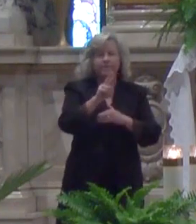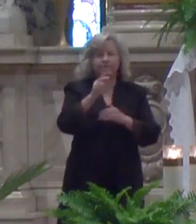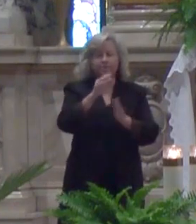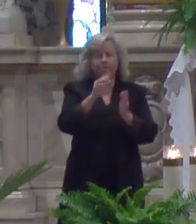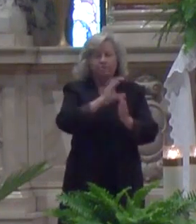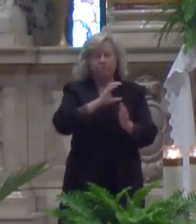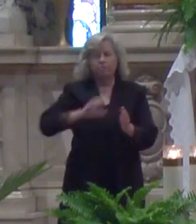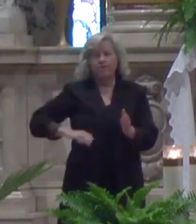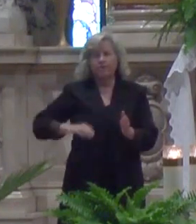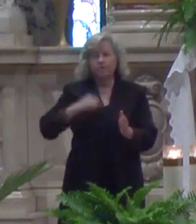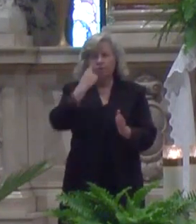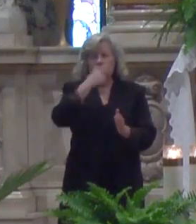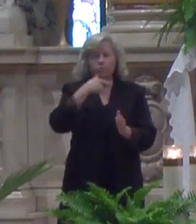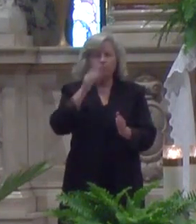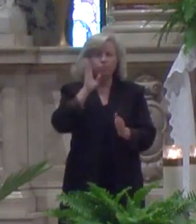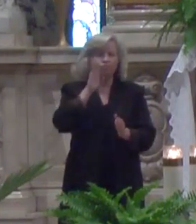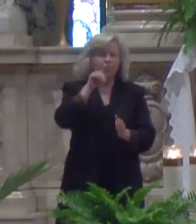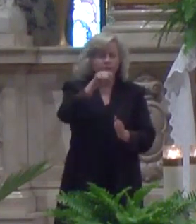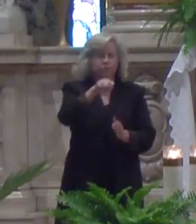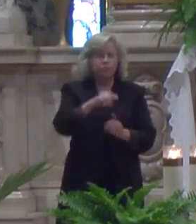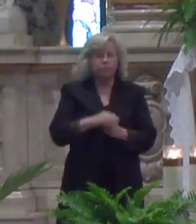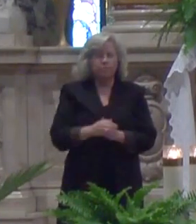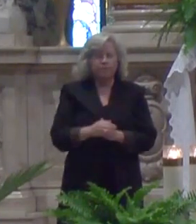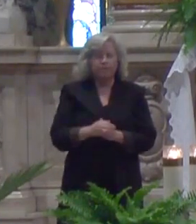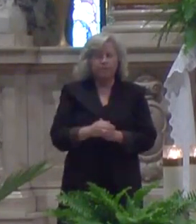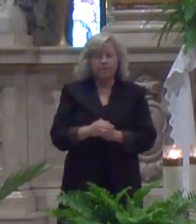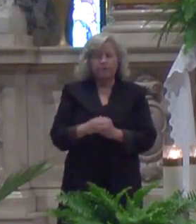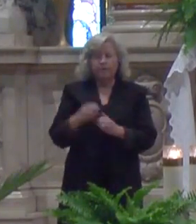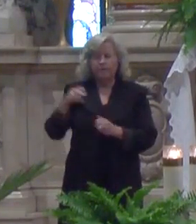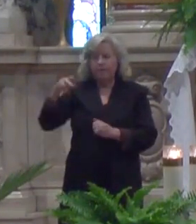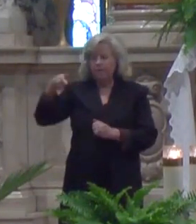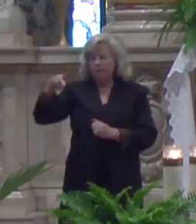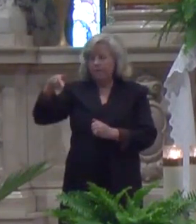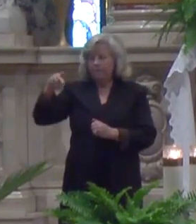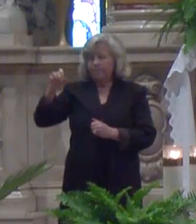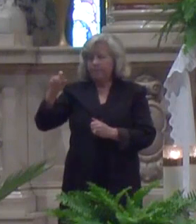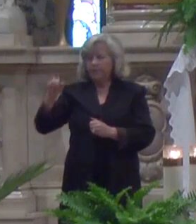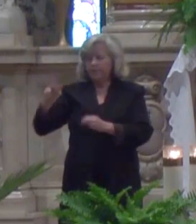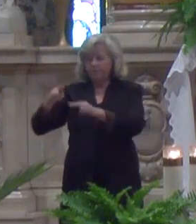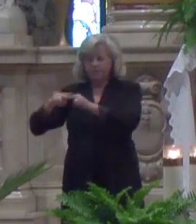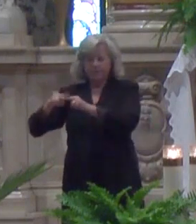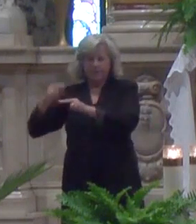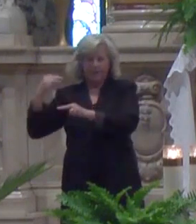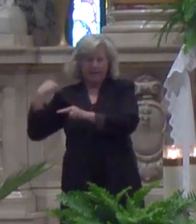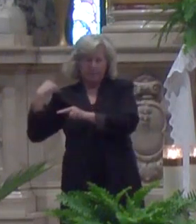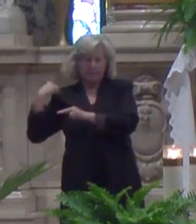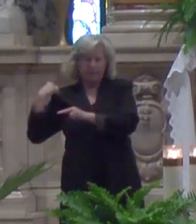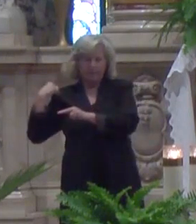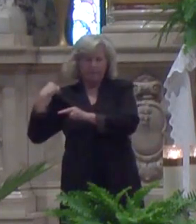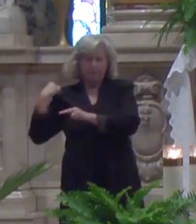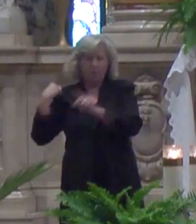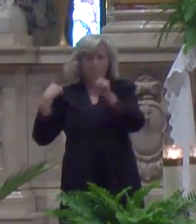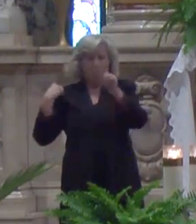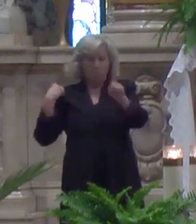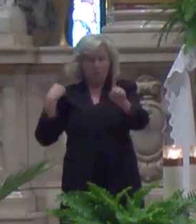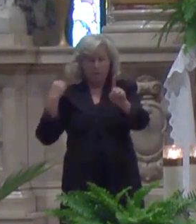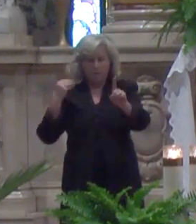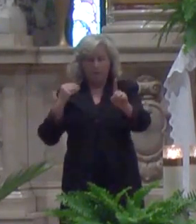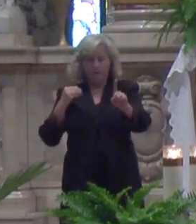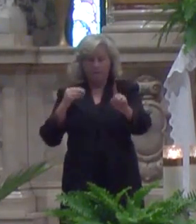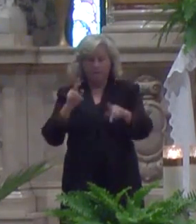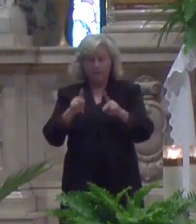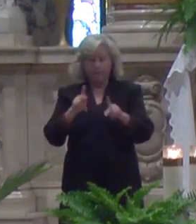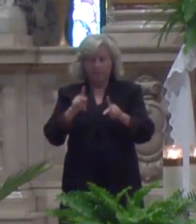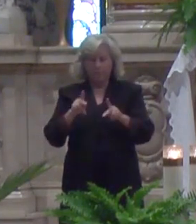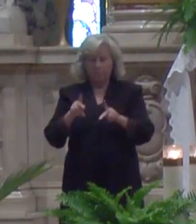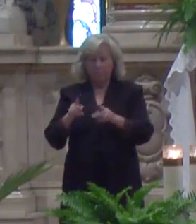Prophesy for us, Christ. Who is it that struck you? Now Peter was sitting outside in the courtyard, and one of the maids came over